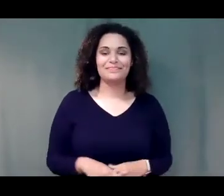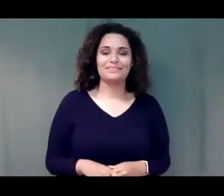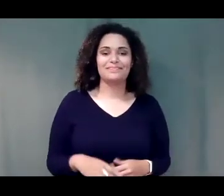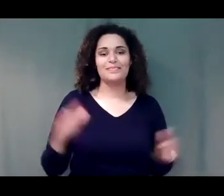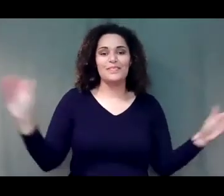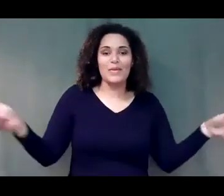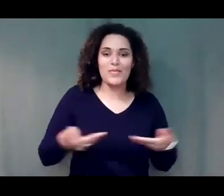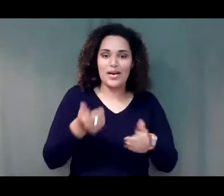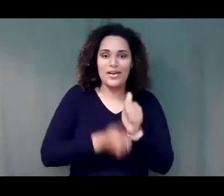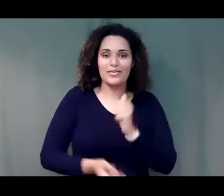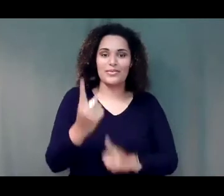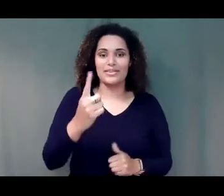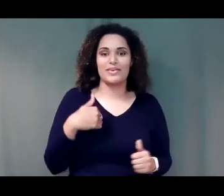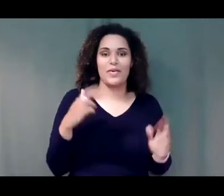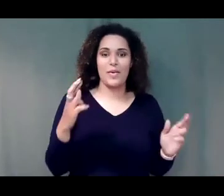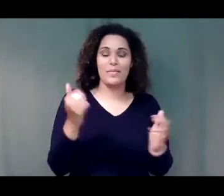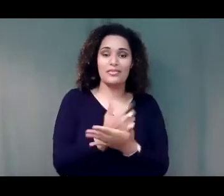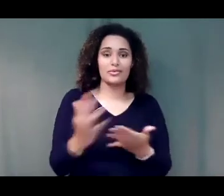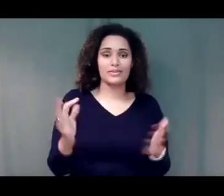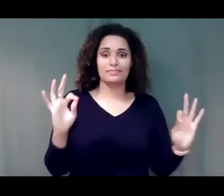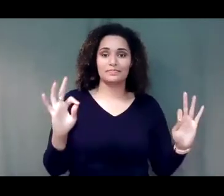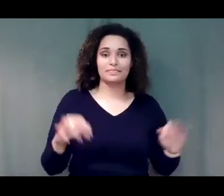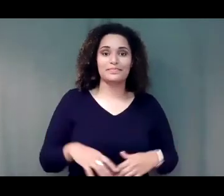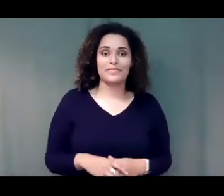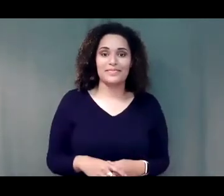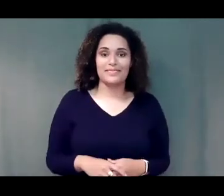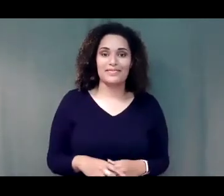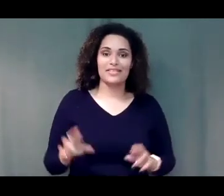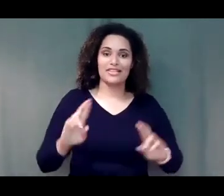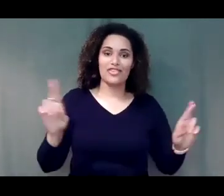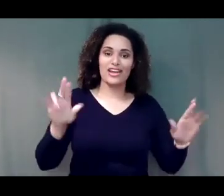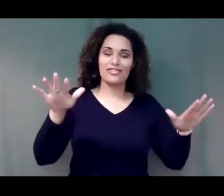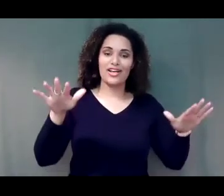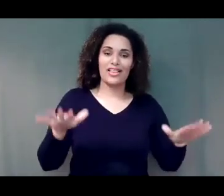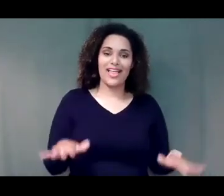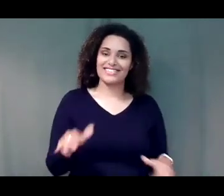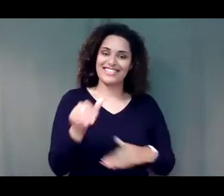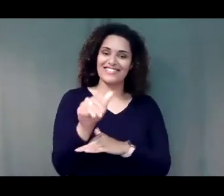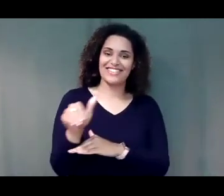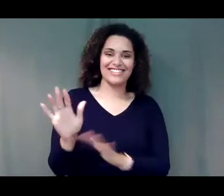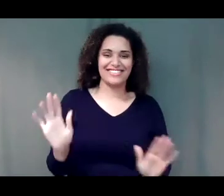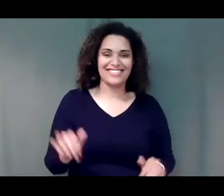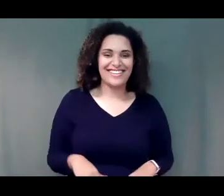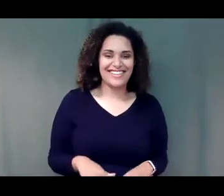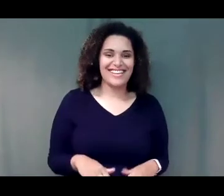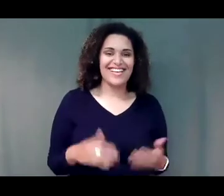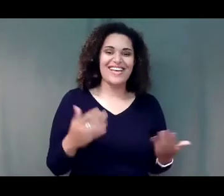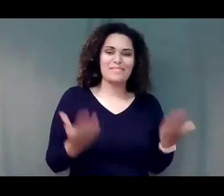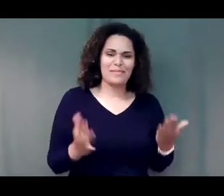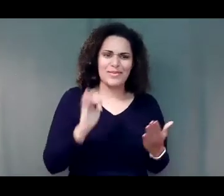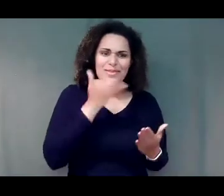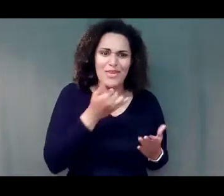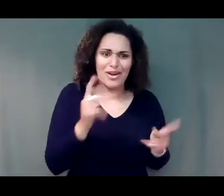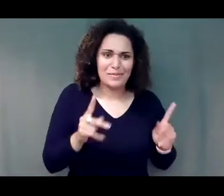welcome everybody. I hope everybody's doing well and ready for a relaxing evening. You may be with the wrong people, but